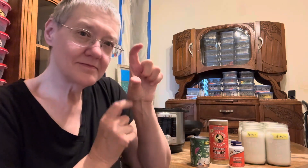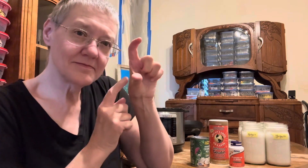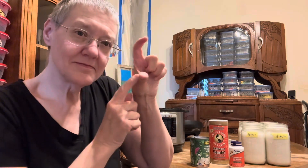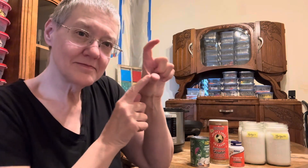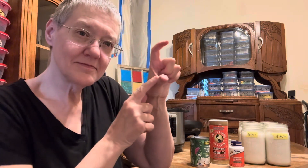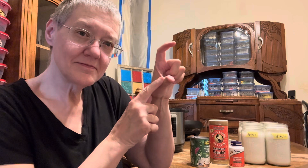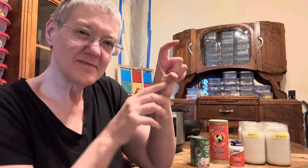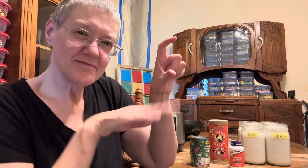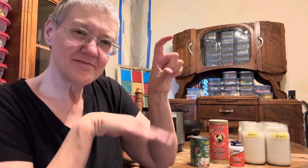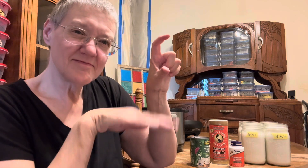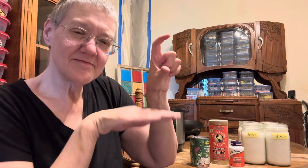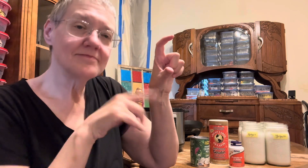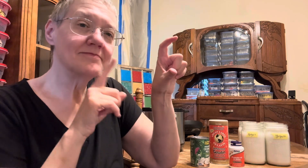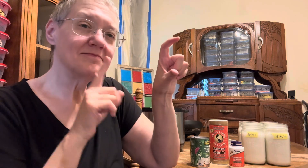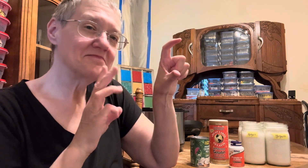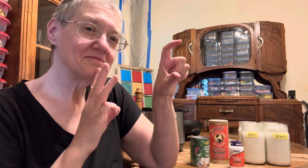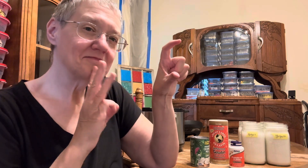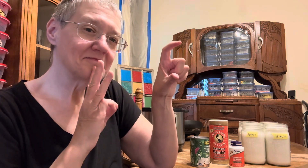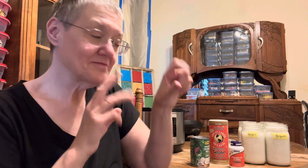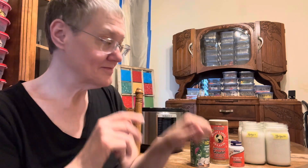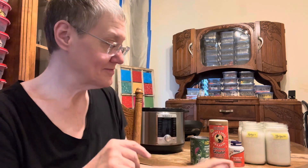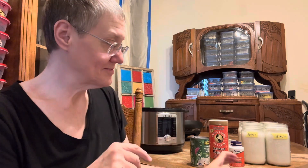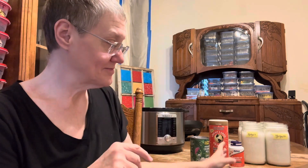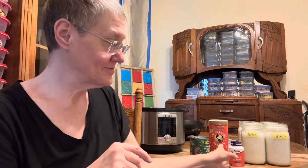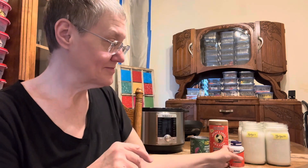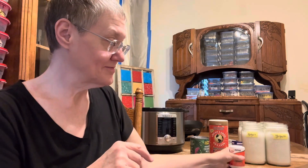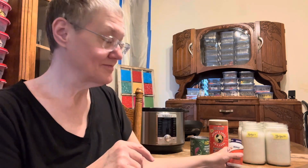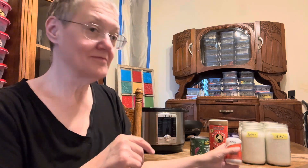only that top layer was thick. The bottom is still watery.